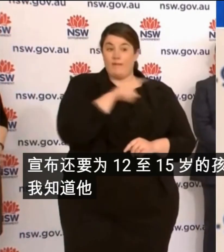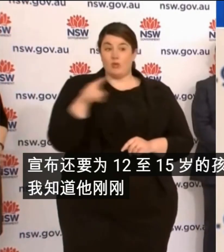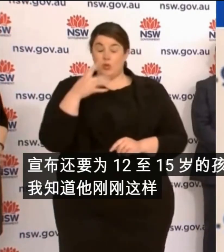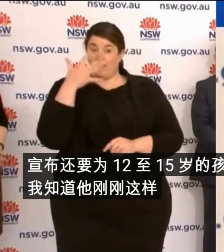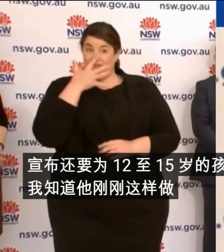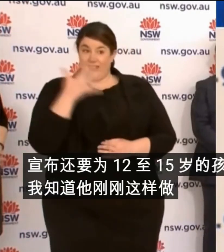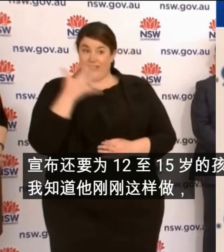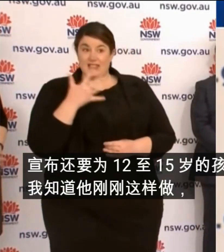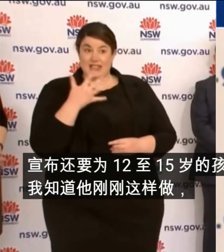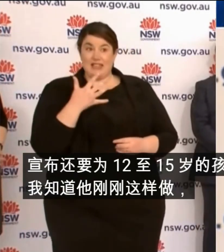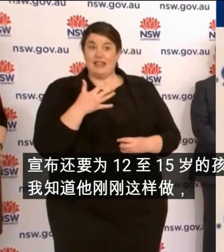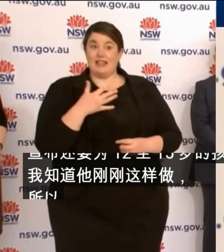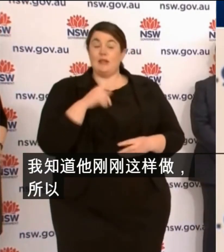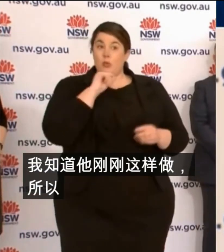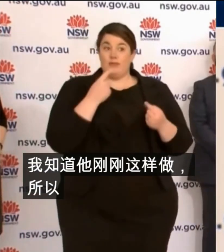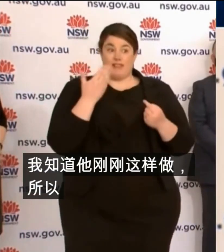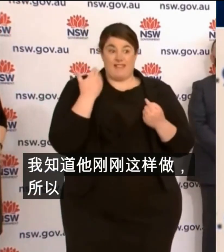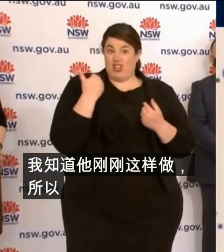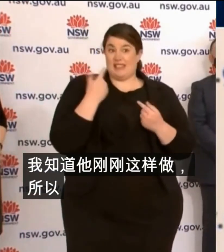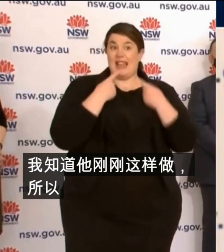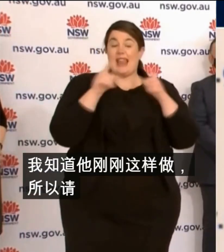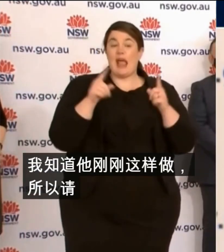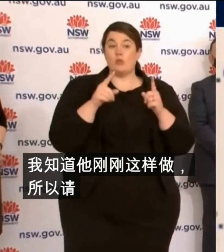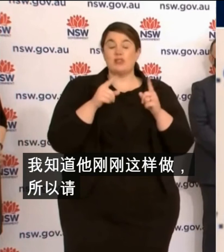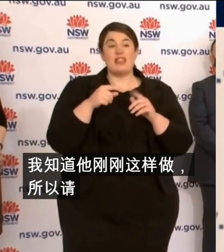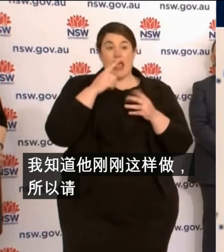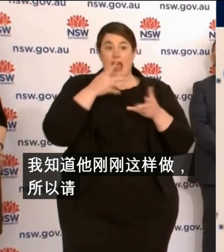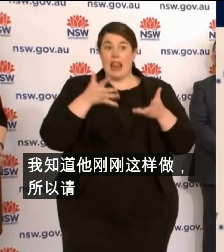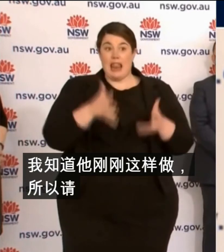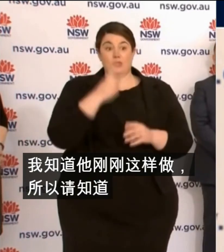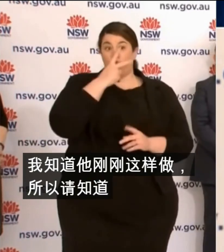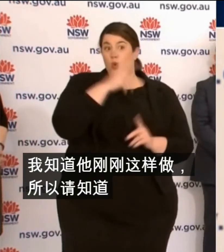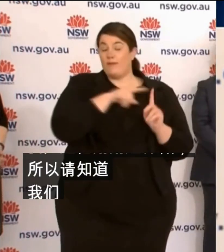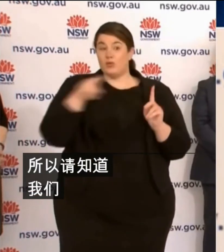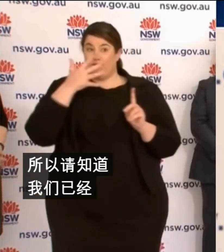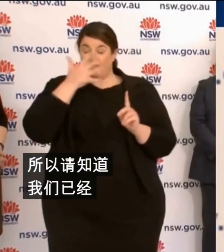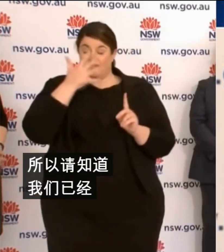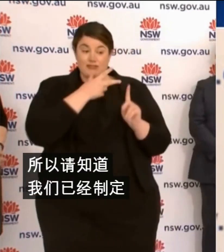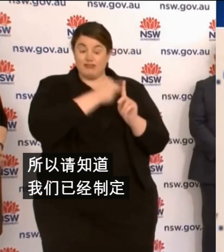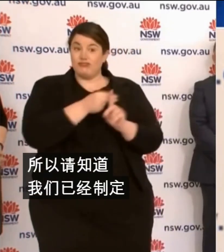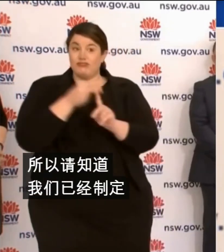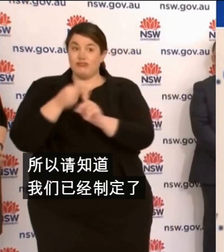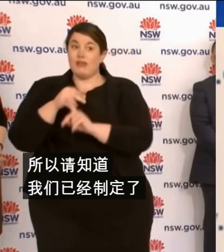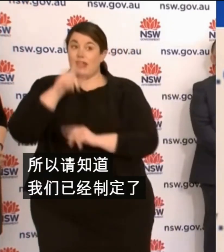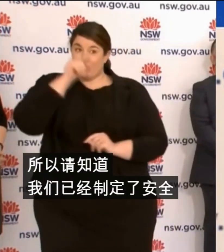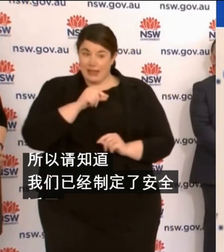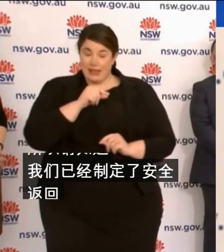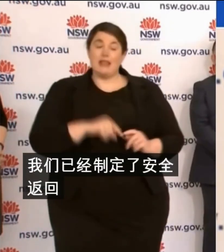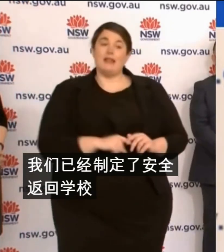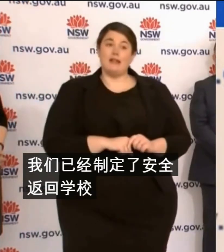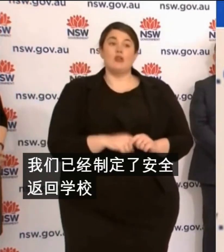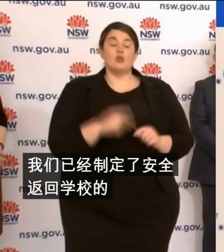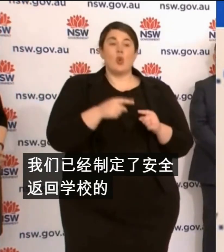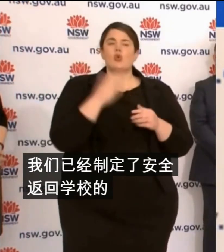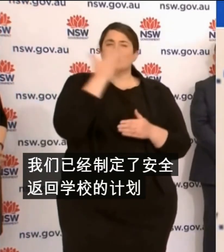I understand he just made. So please know that we already have put in place our plans for a safe return